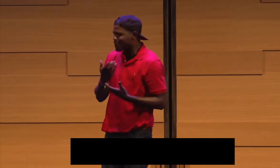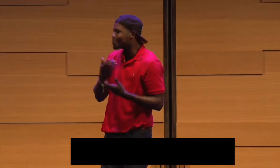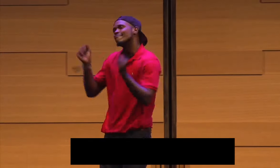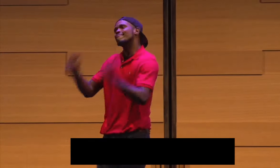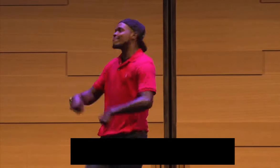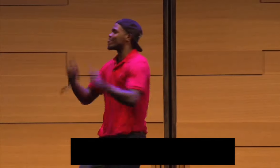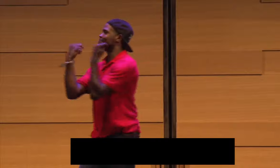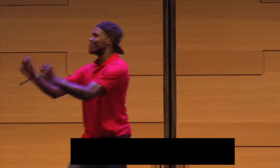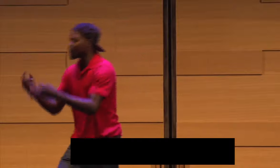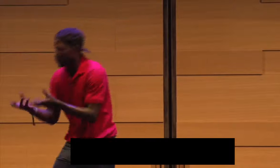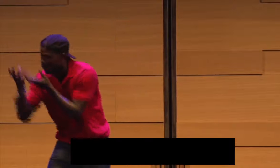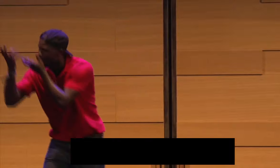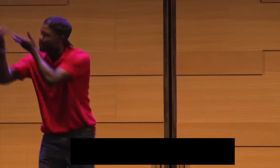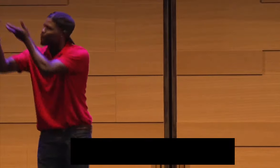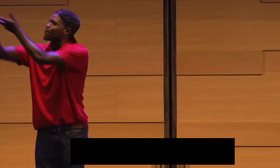we got.